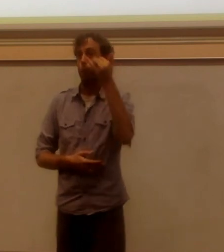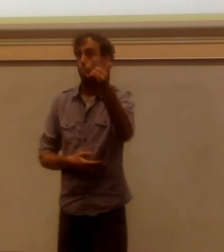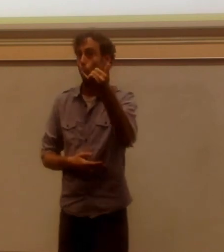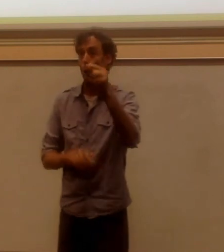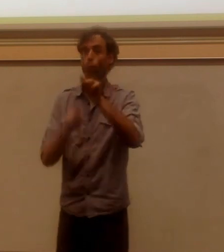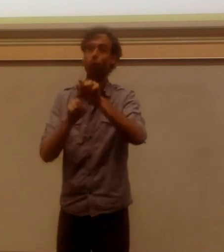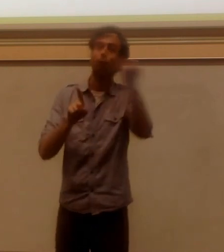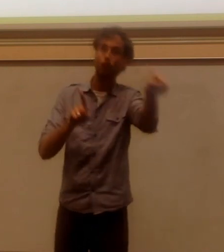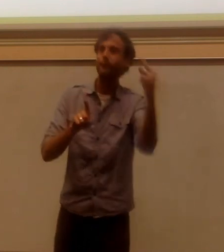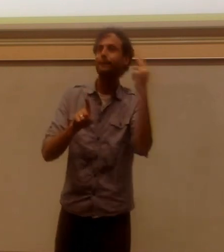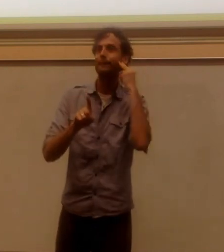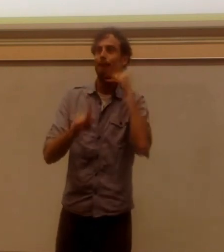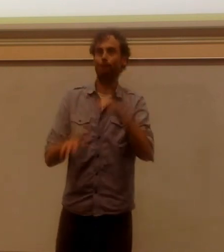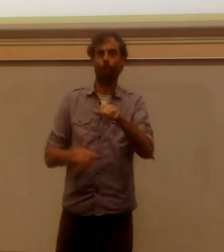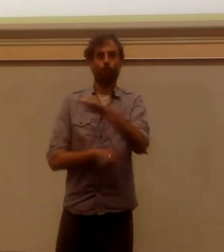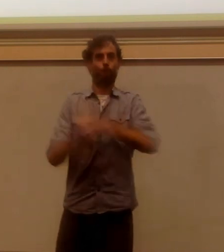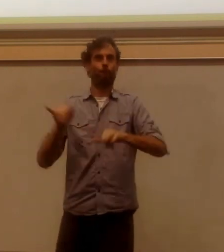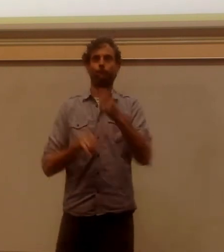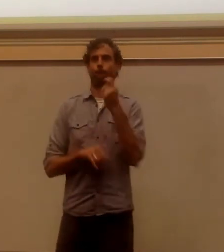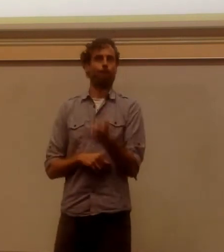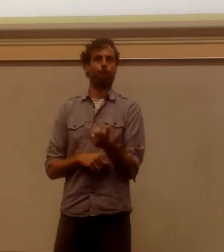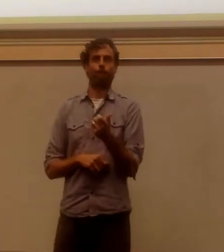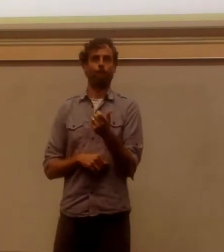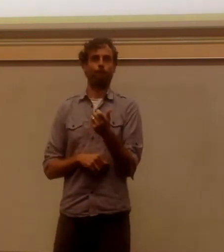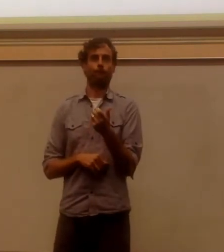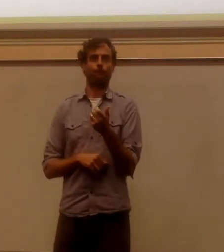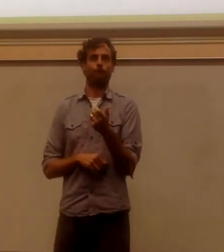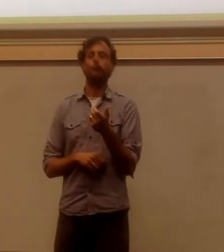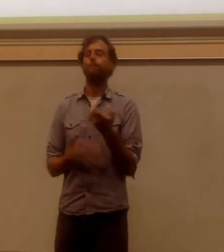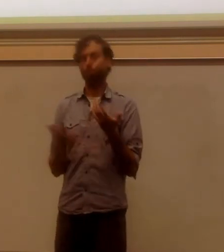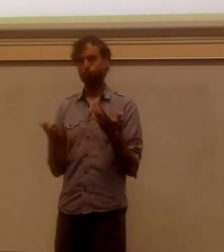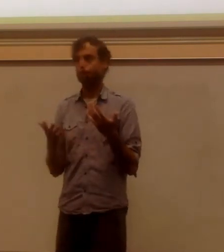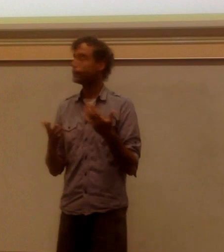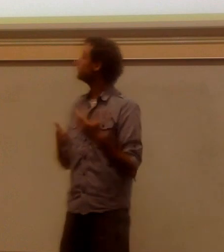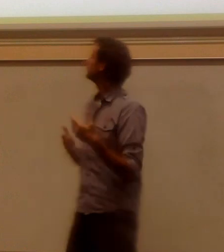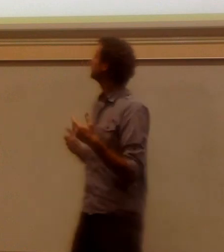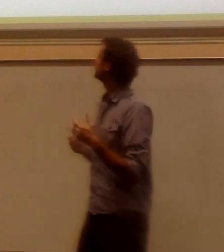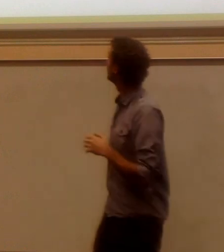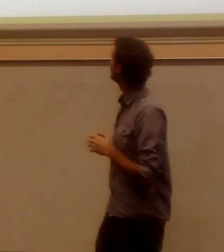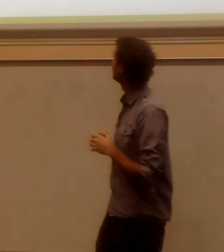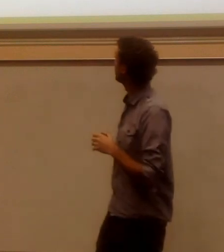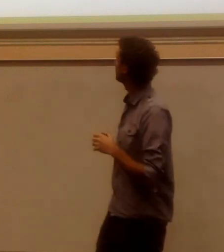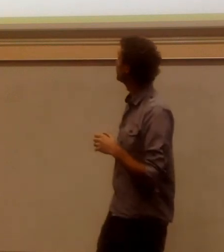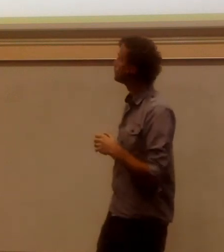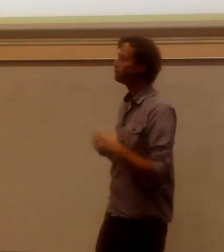calls, and they also don't like to make calls to deaf people through text relay services.